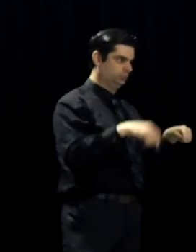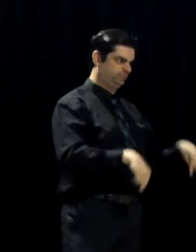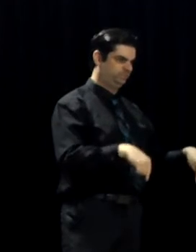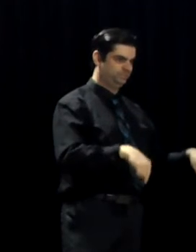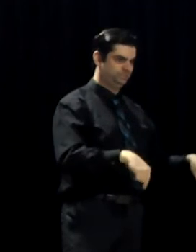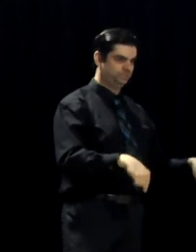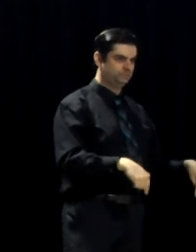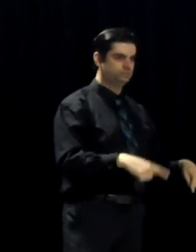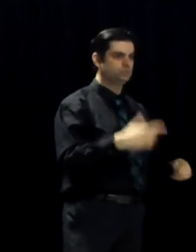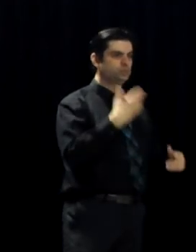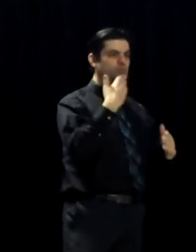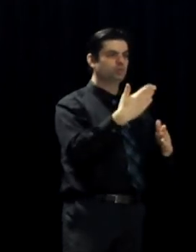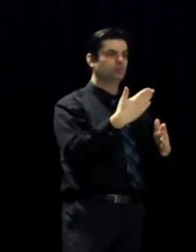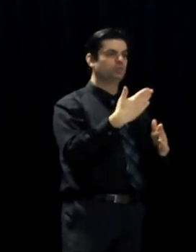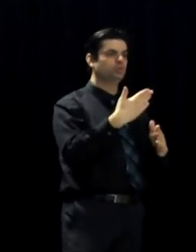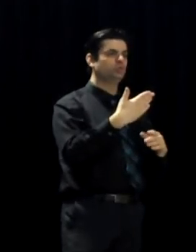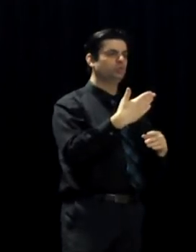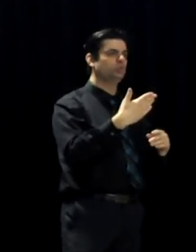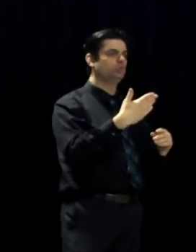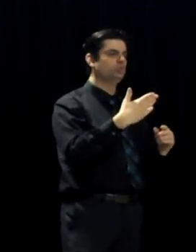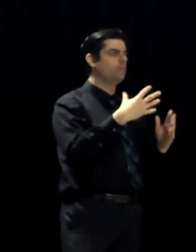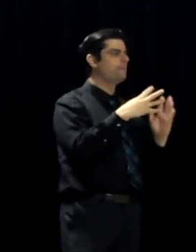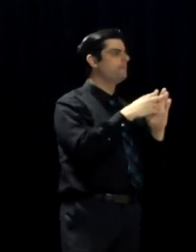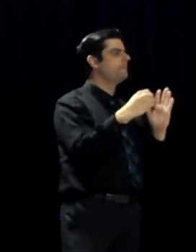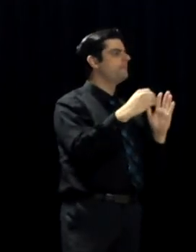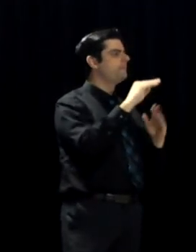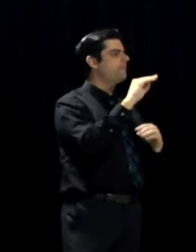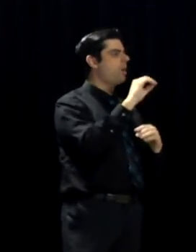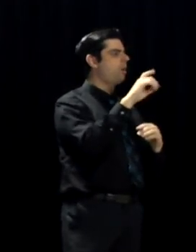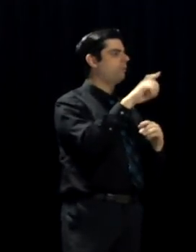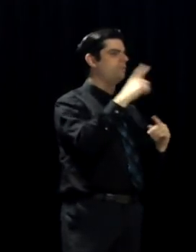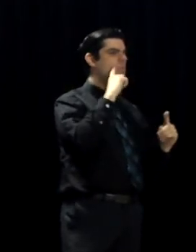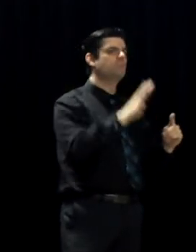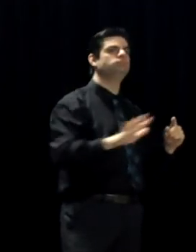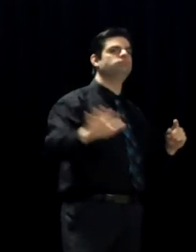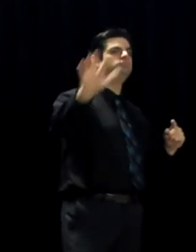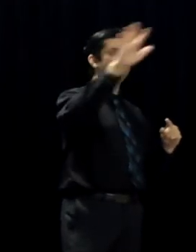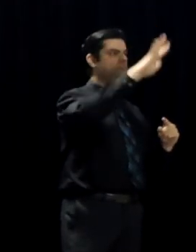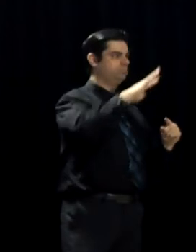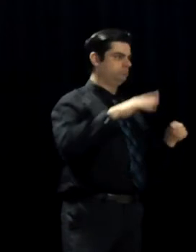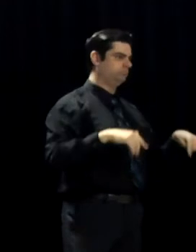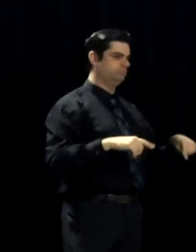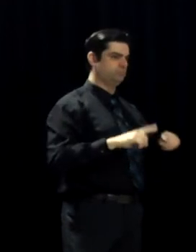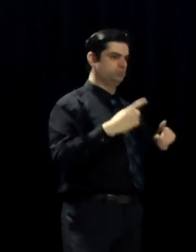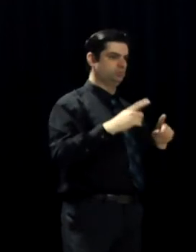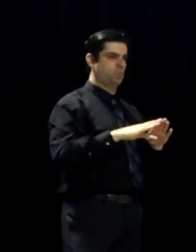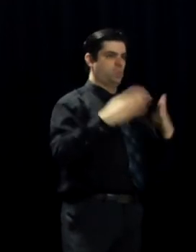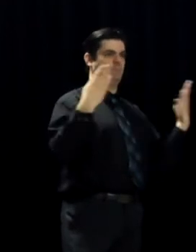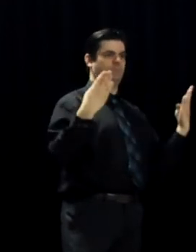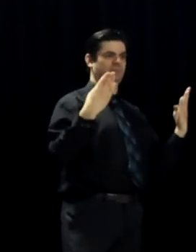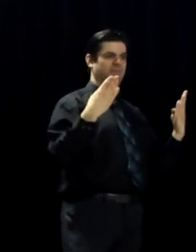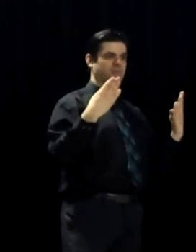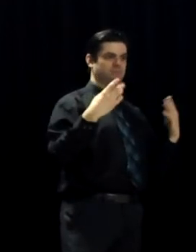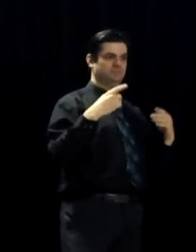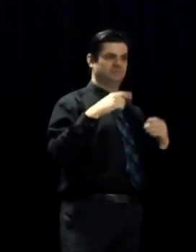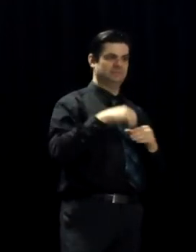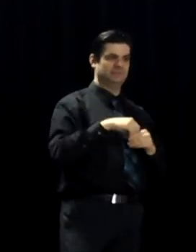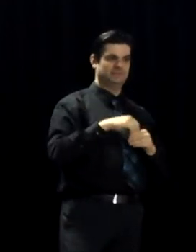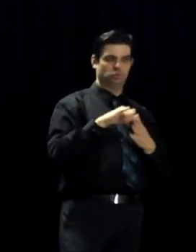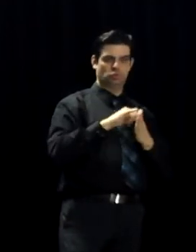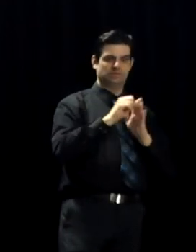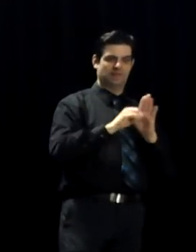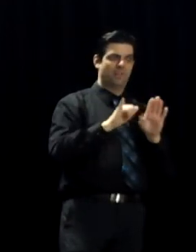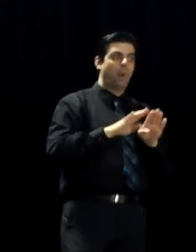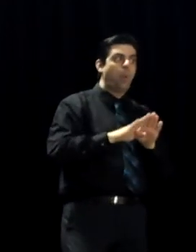to open up as well. We already have other zoos contacting us about this. And so we're the first one in New York State? Yeah, it's my understanding. Okay. And were